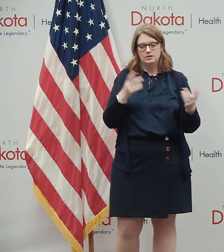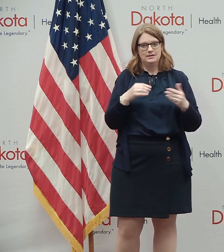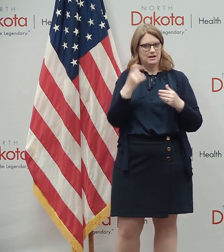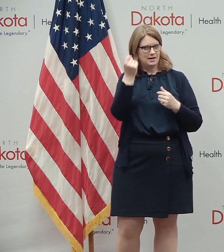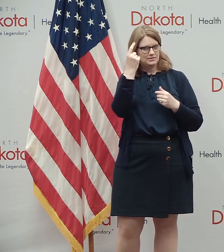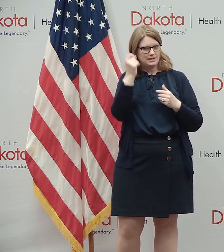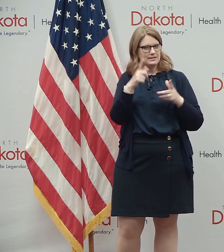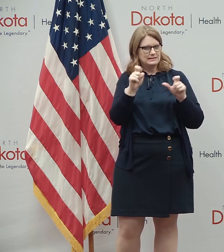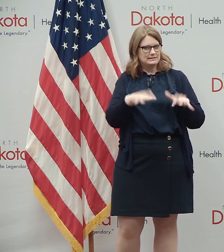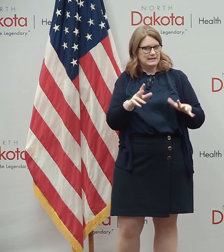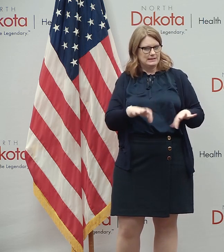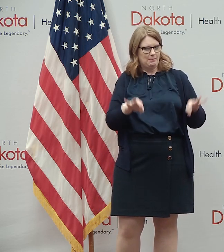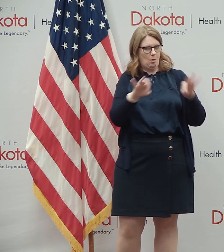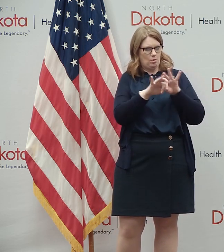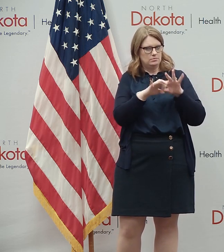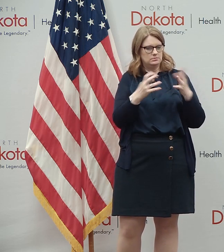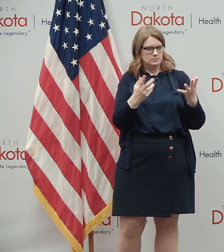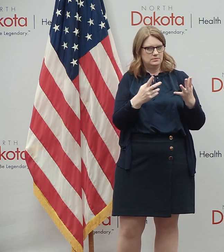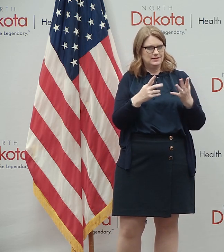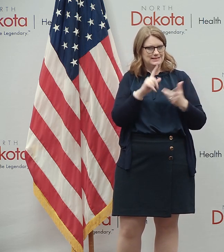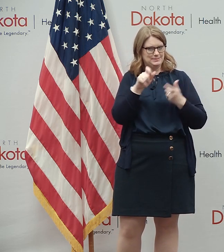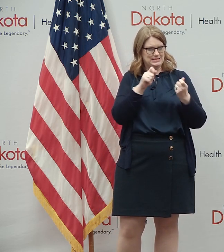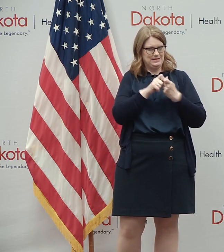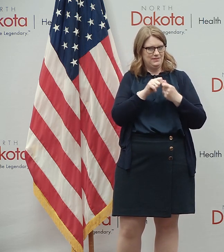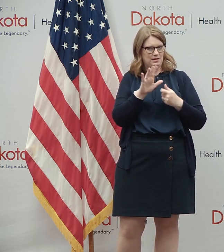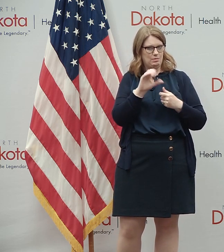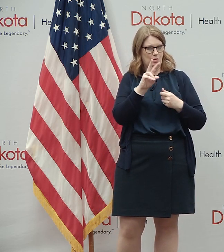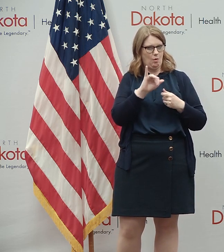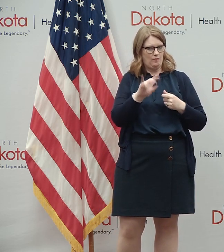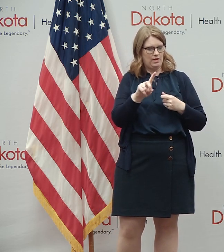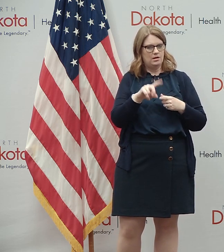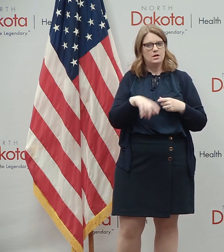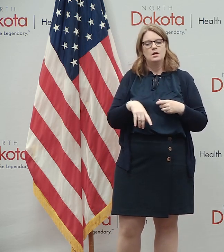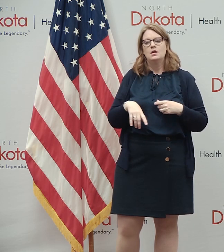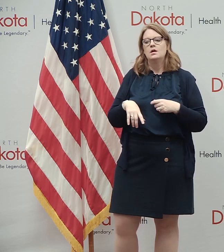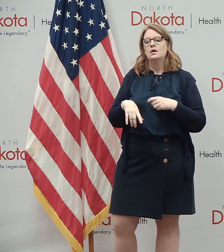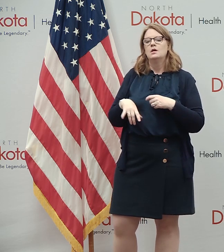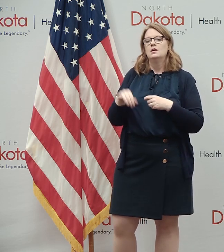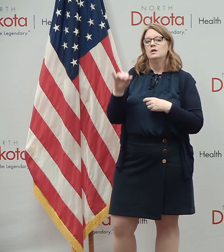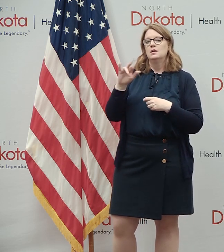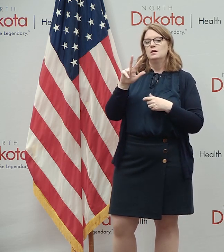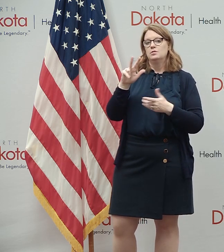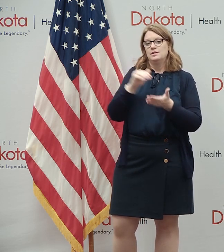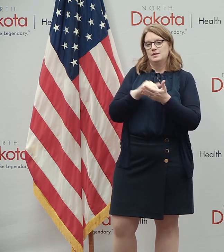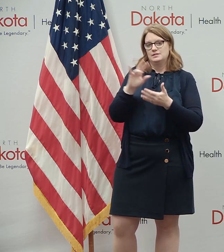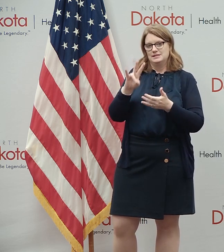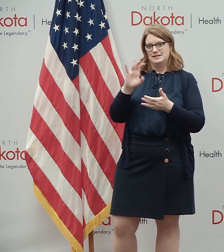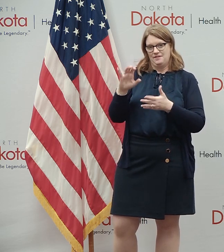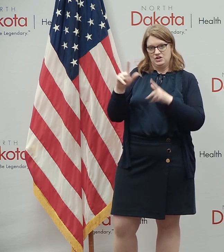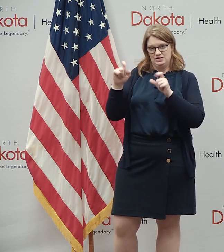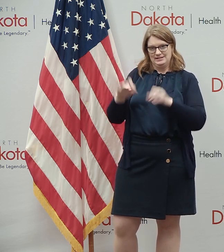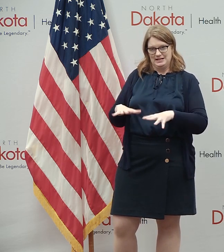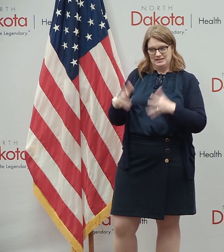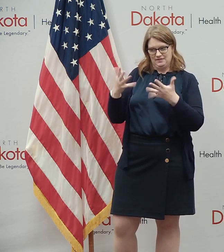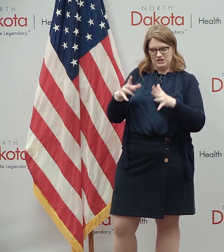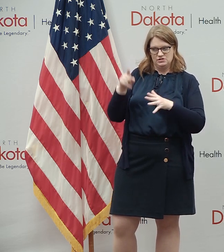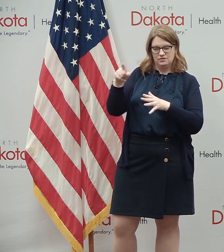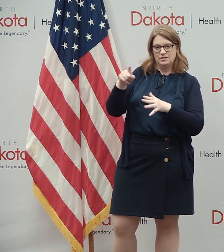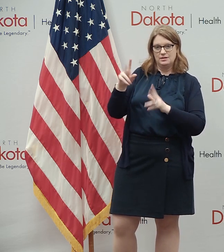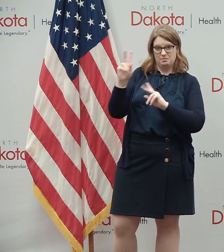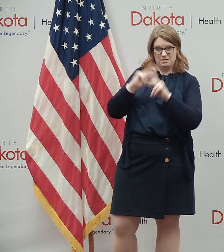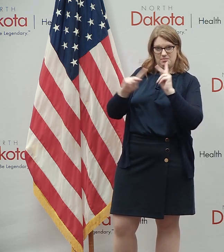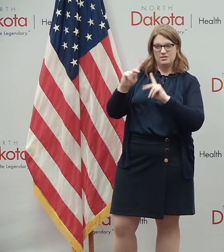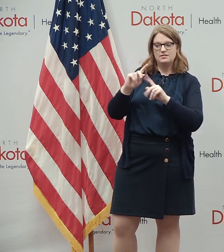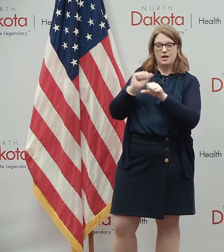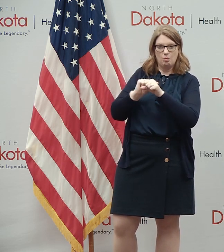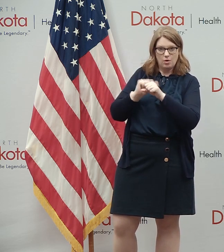is important in the case of COVID. Today, there have been 3,700 tests completed for the residents and staff of